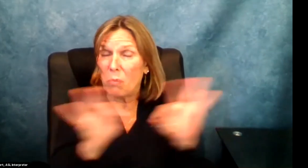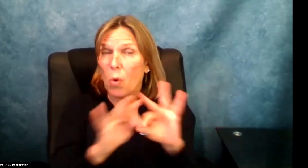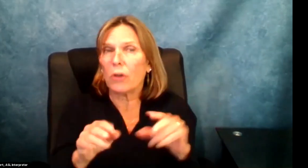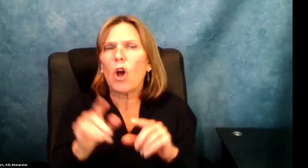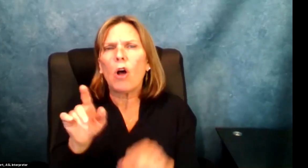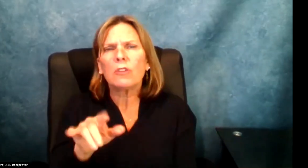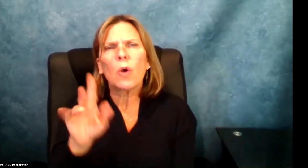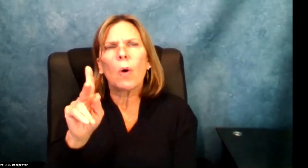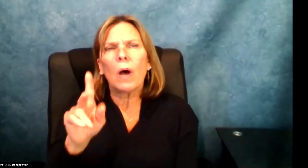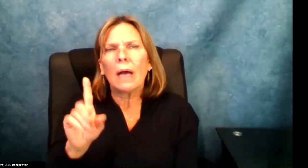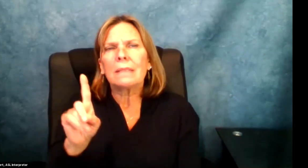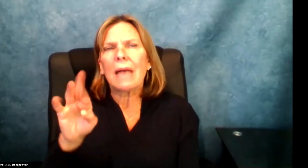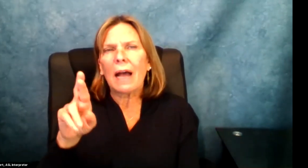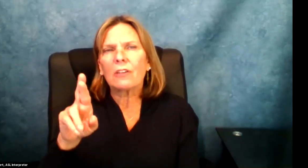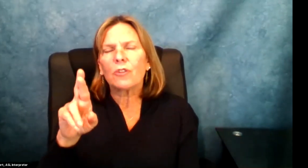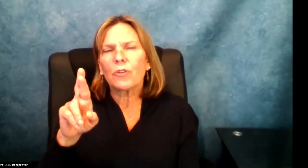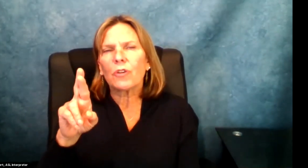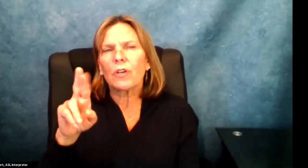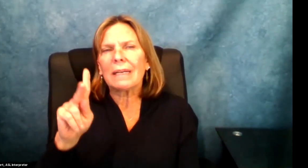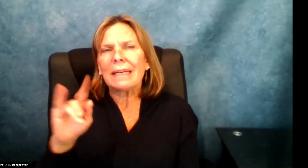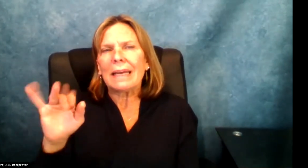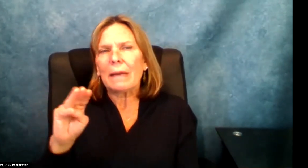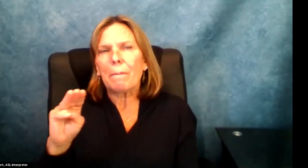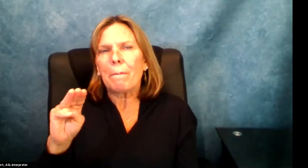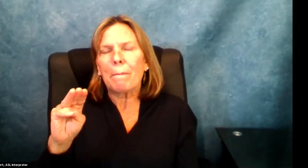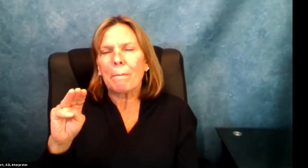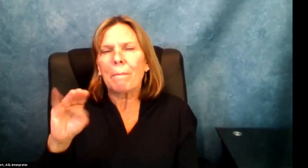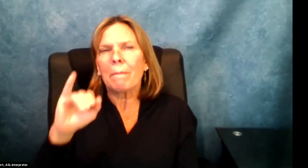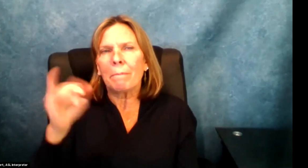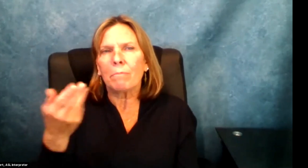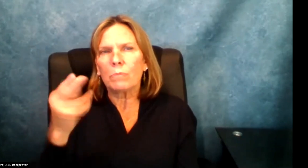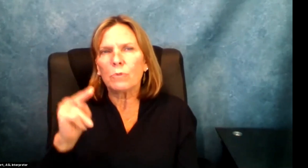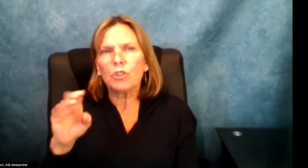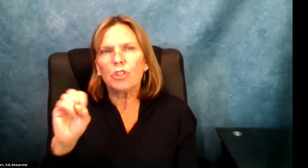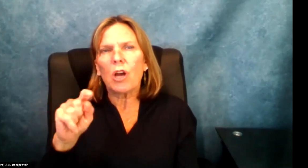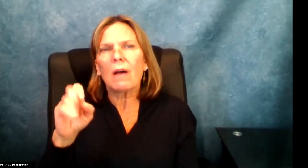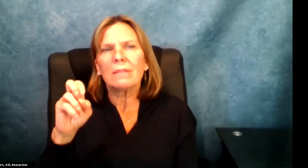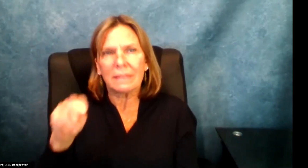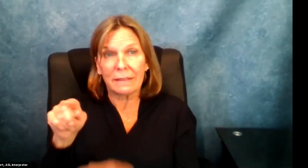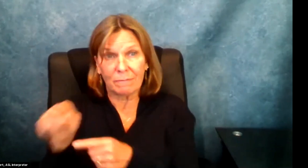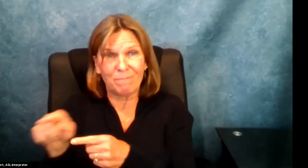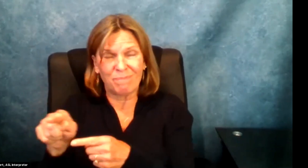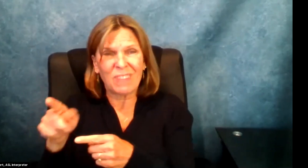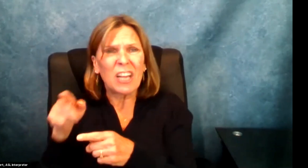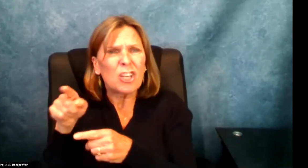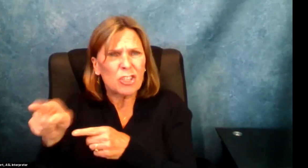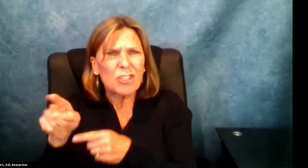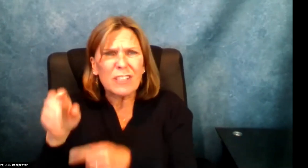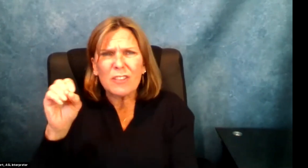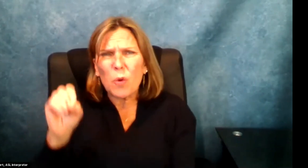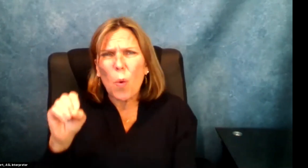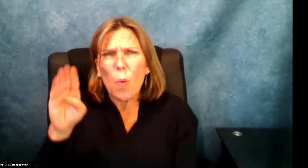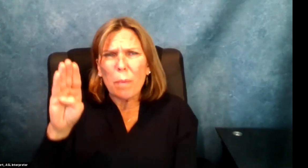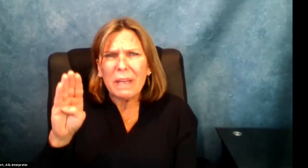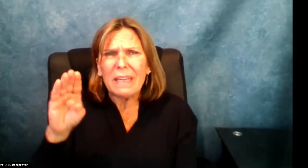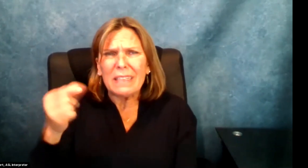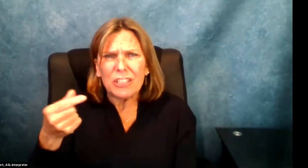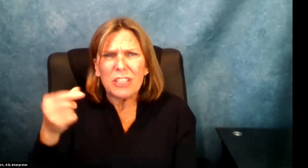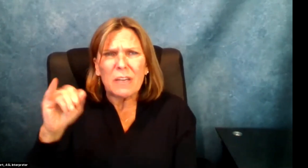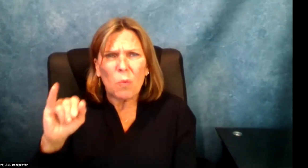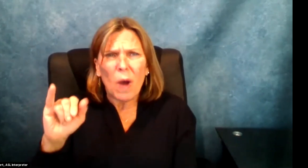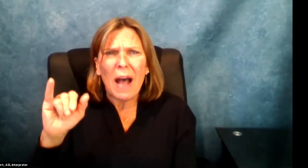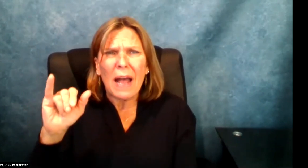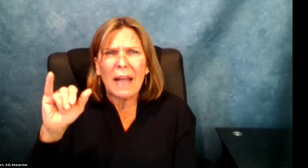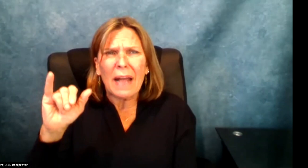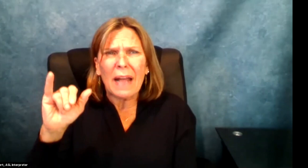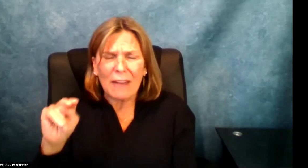who's a OBGYN at NVRH, and many of you may know, is participating tonight. And I